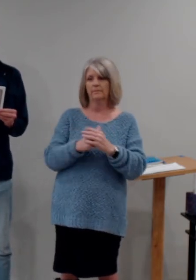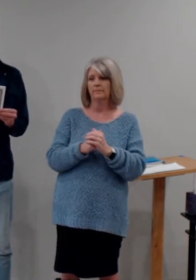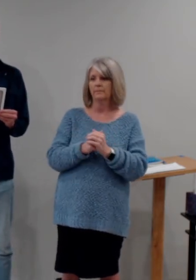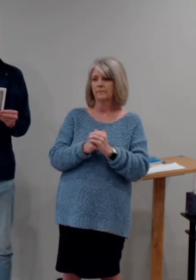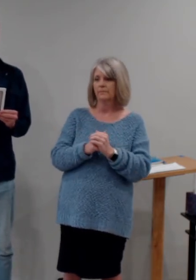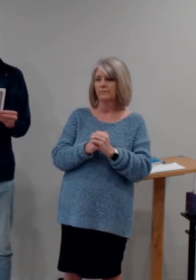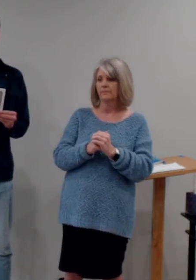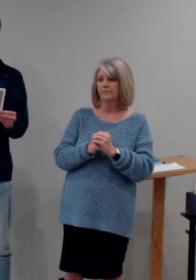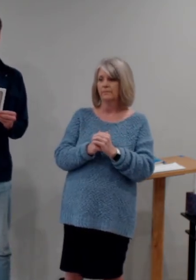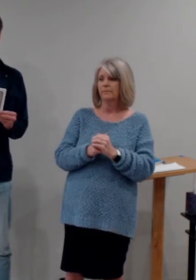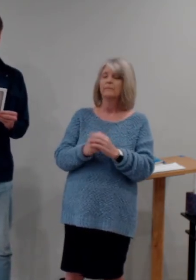Jesus die cross.